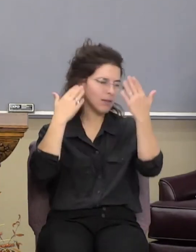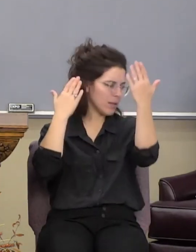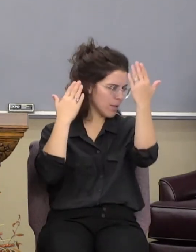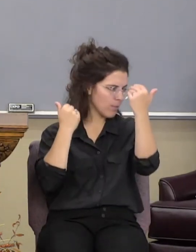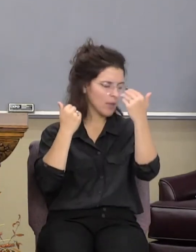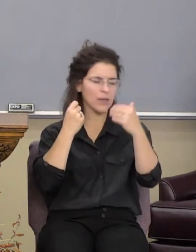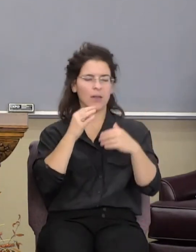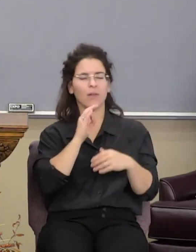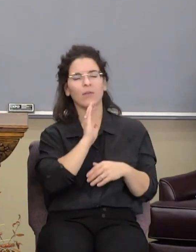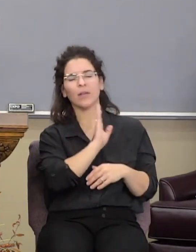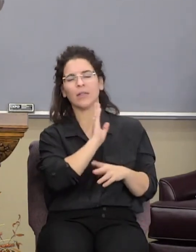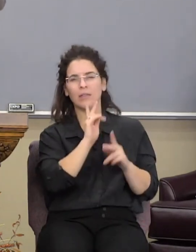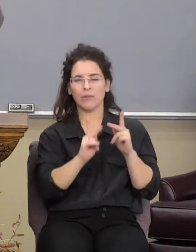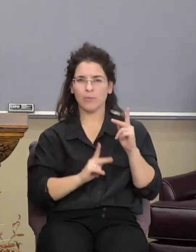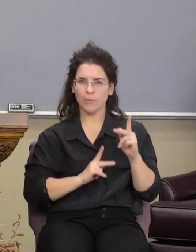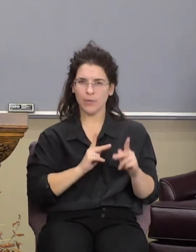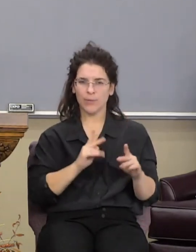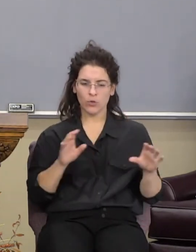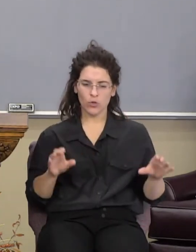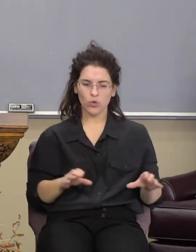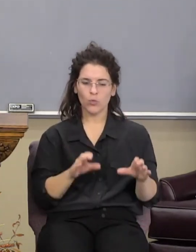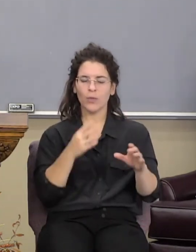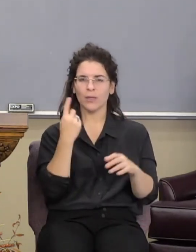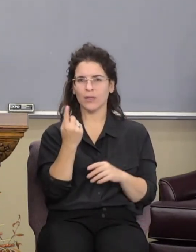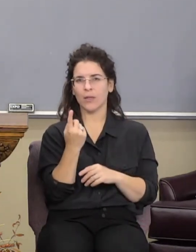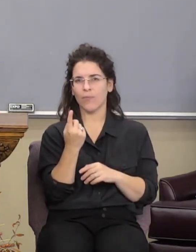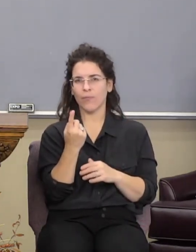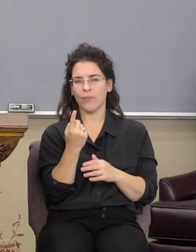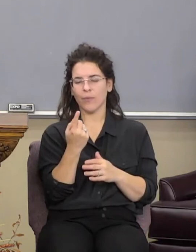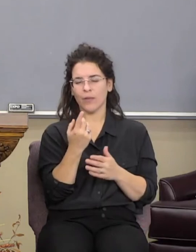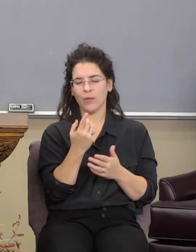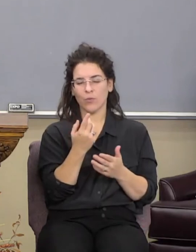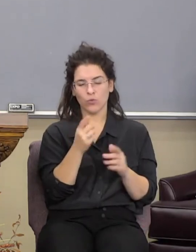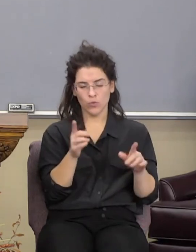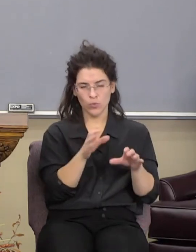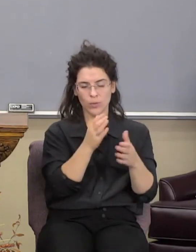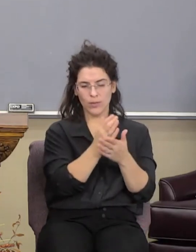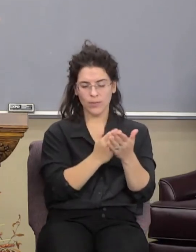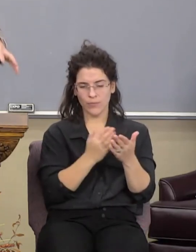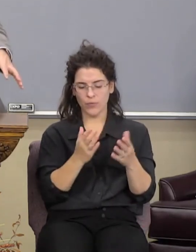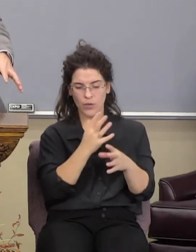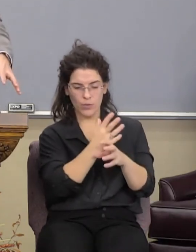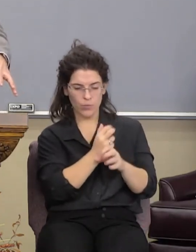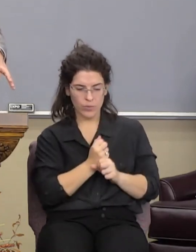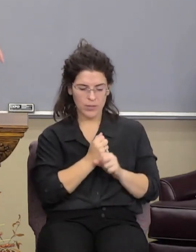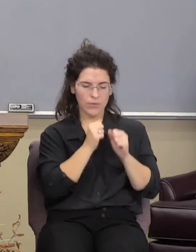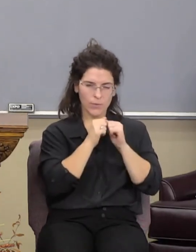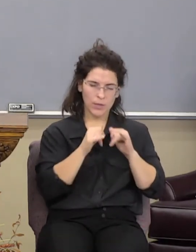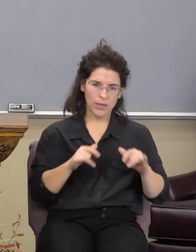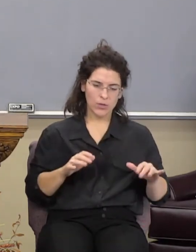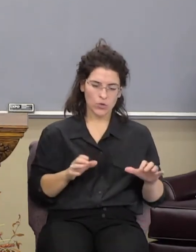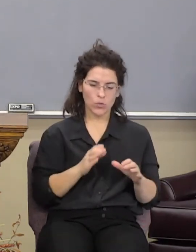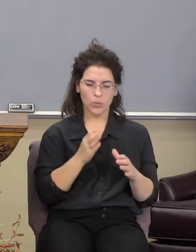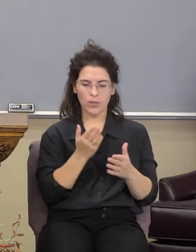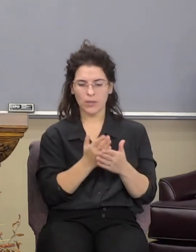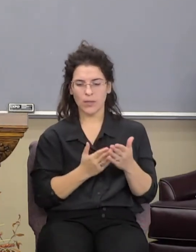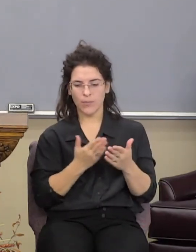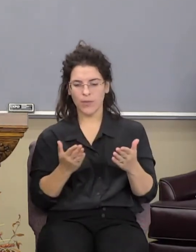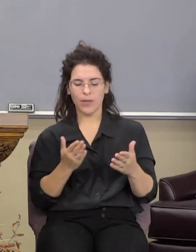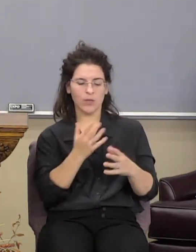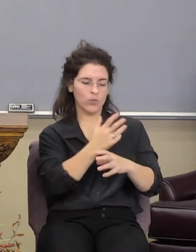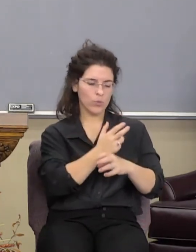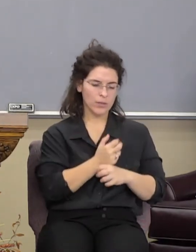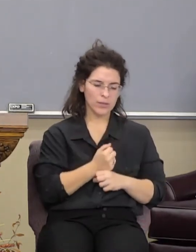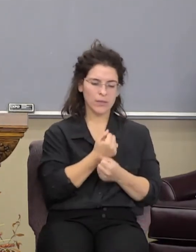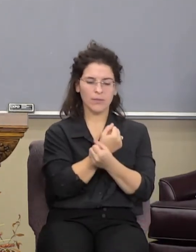expectation of His people doing some things to receive the blessing, doing some things to receive salvation.